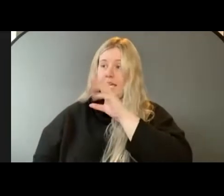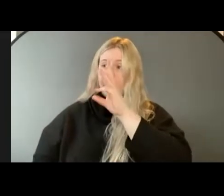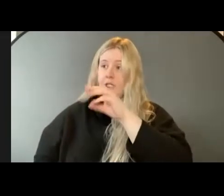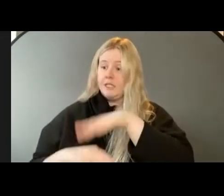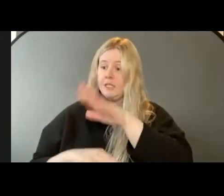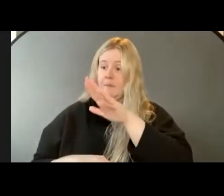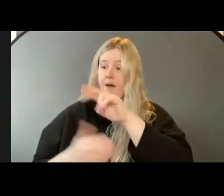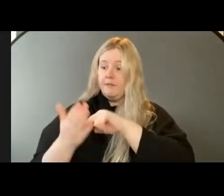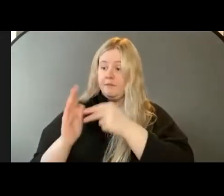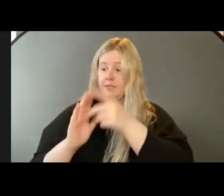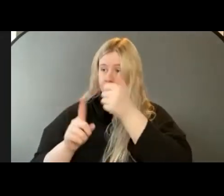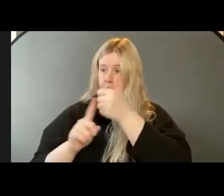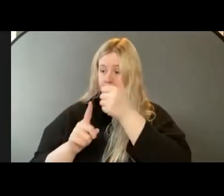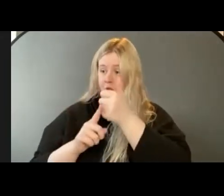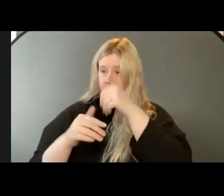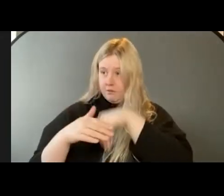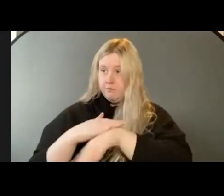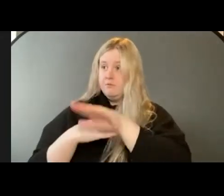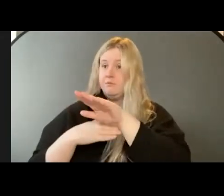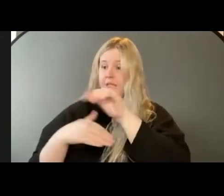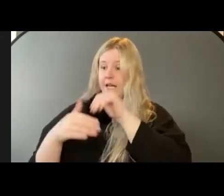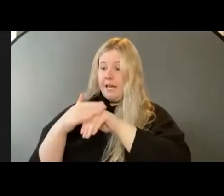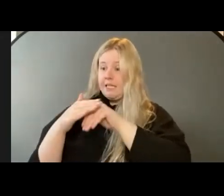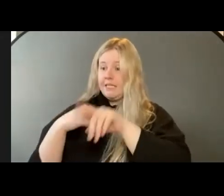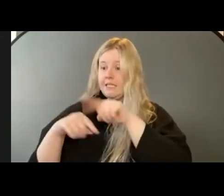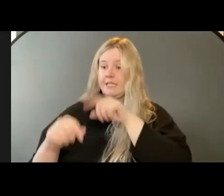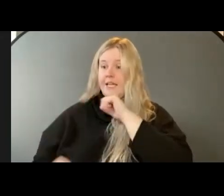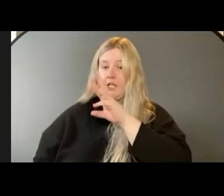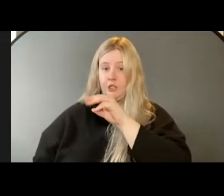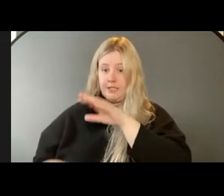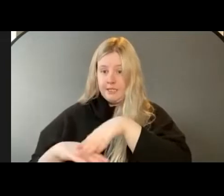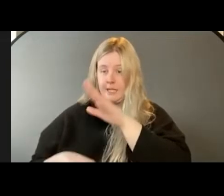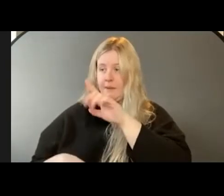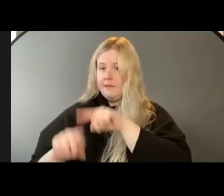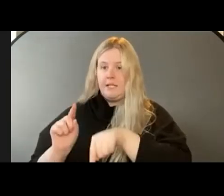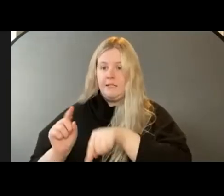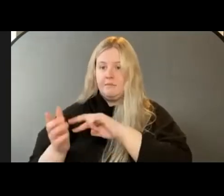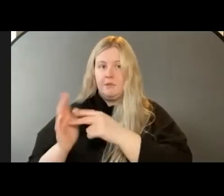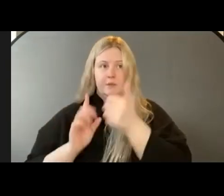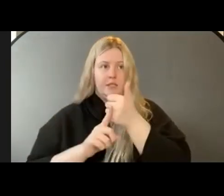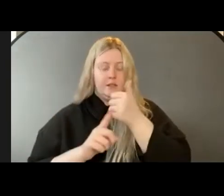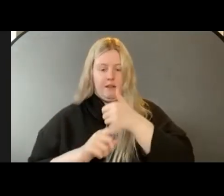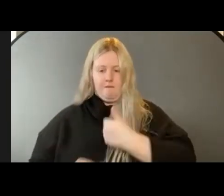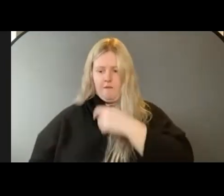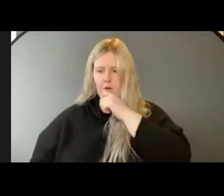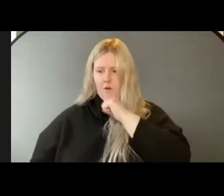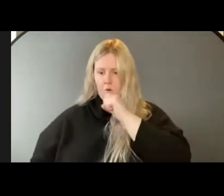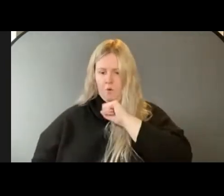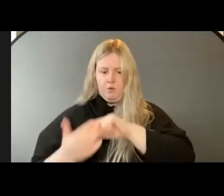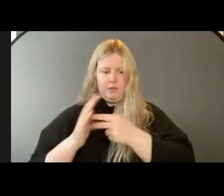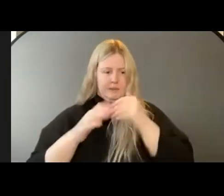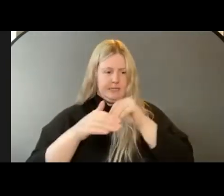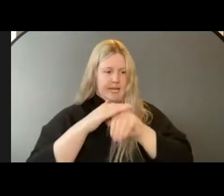access to intensive care units. So older people pay with their lives for the poor choices of government and ill-informed